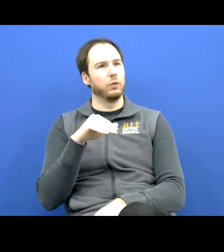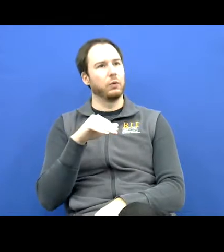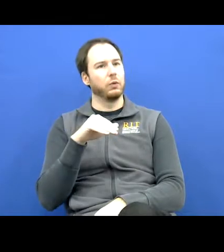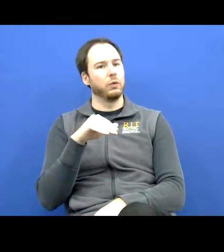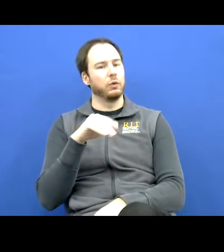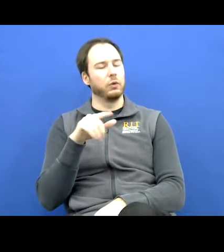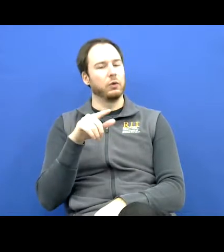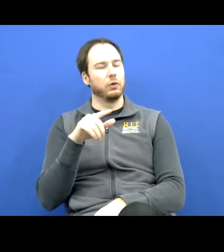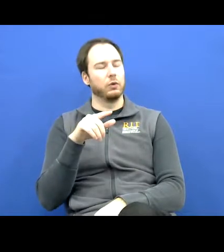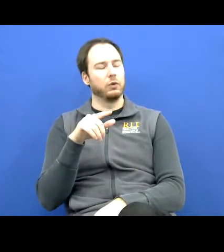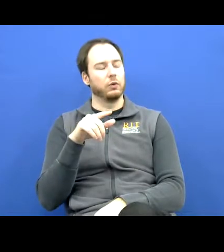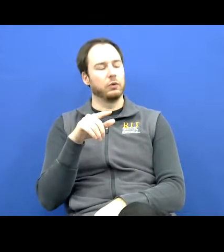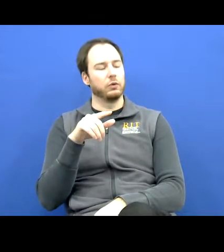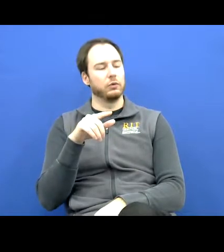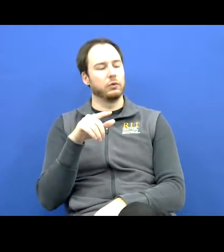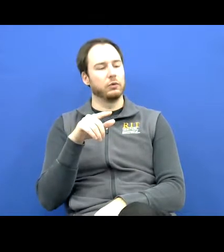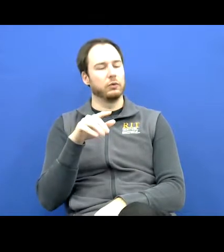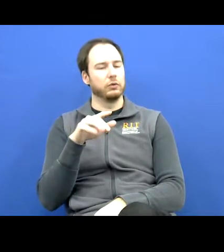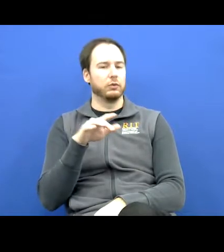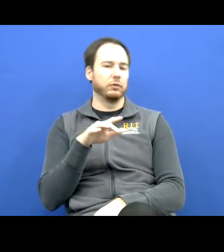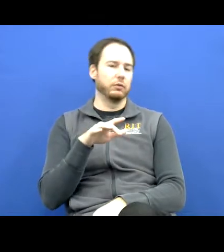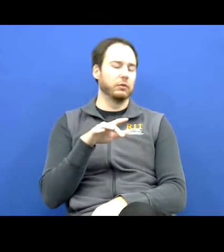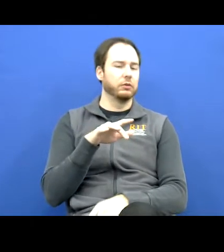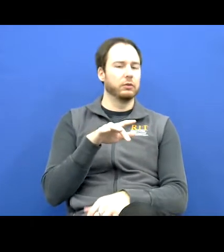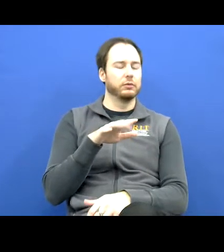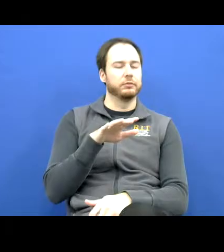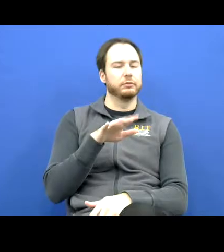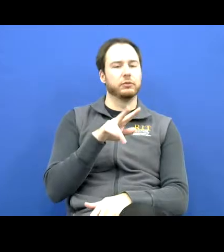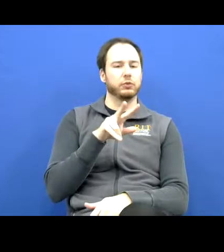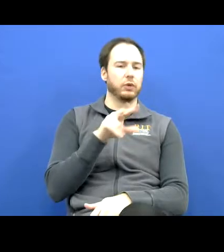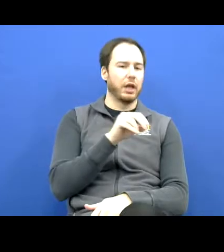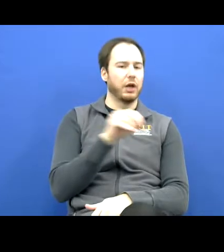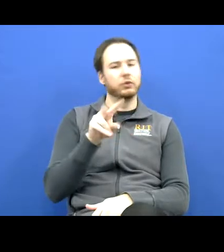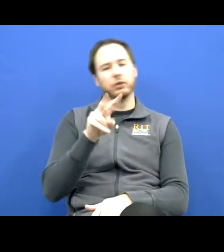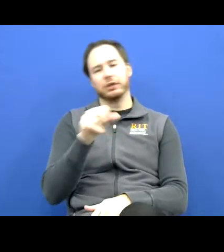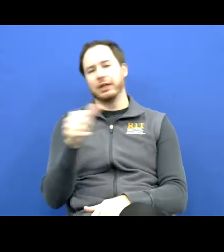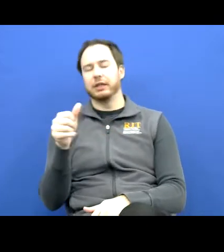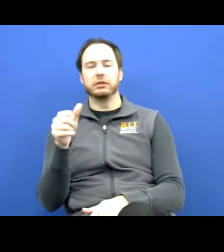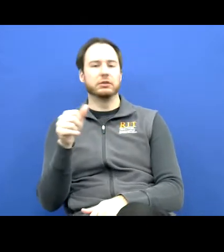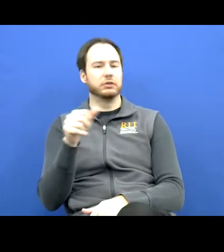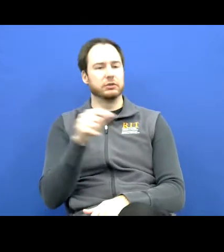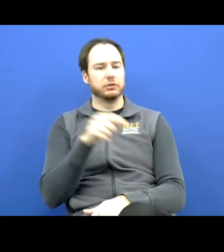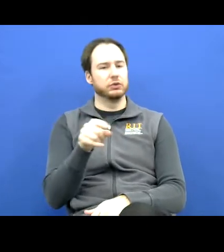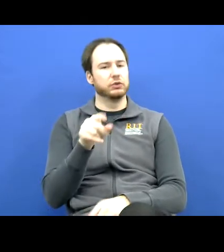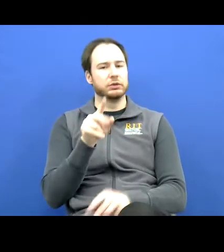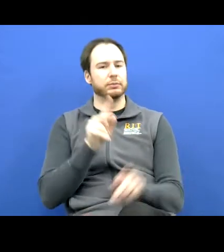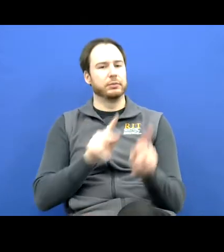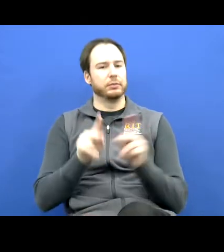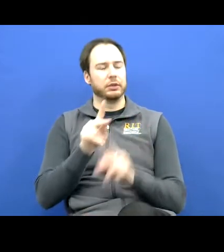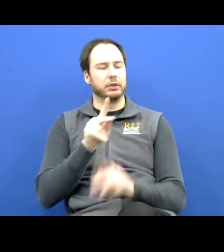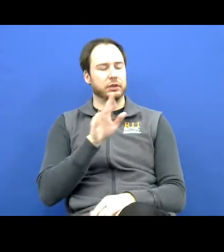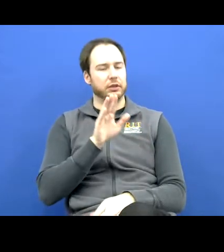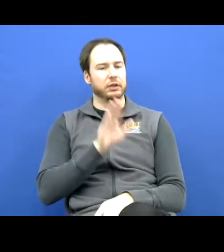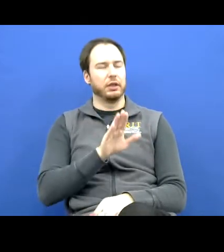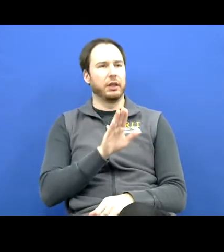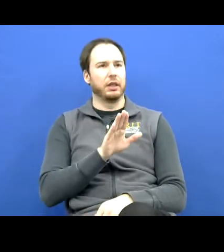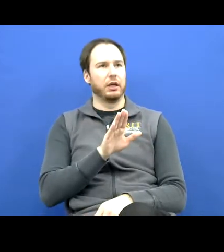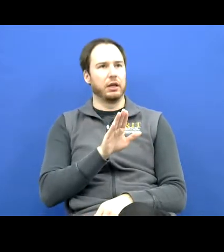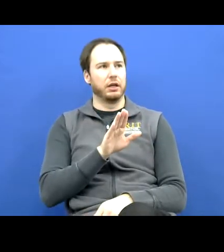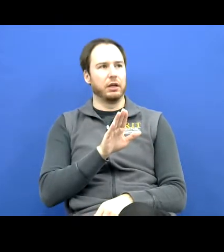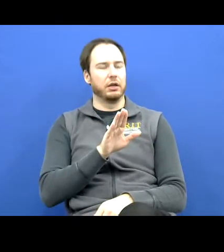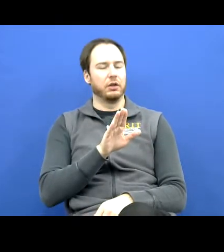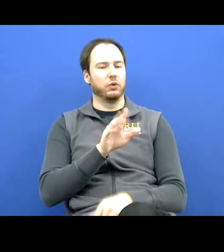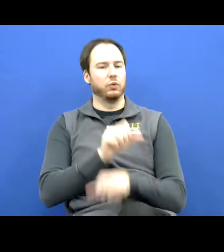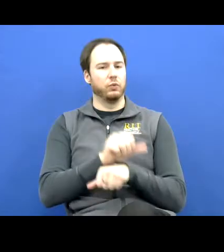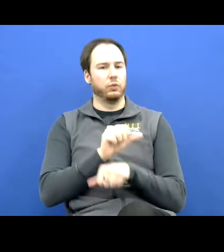in the early to mid 2000s, one of the two individuals whose served in a